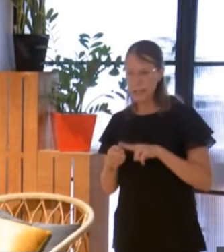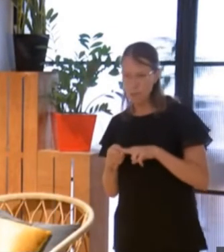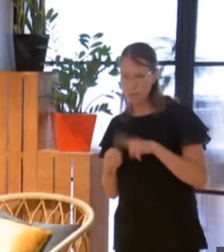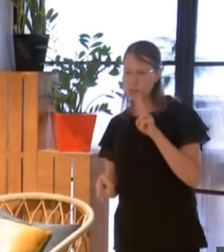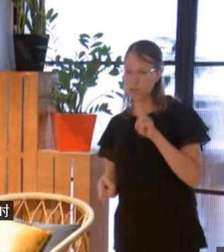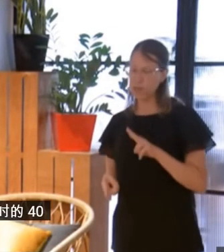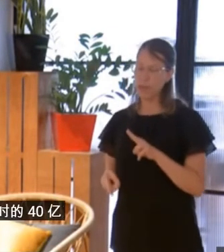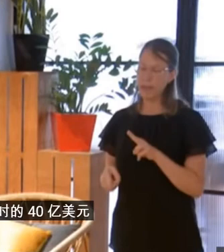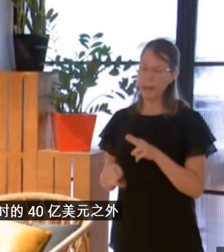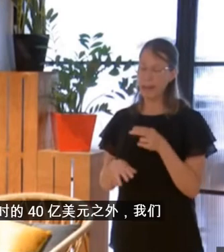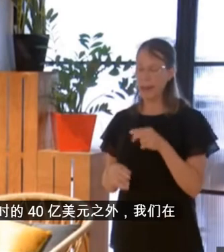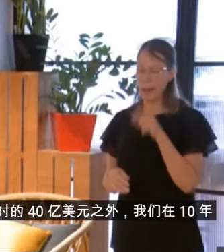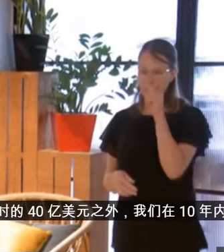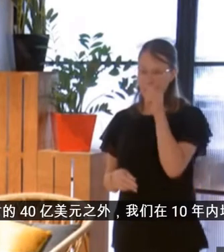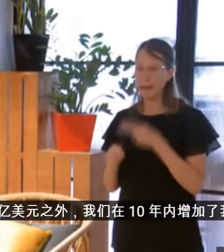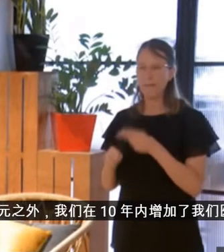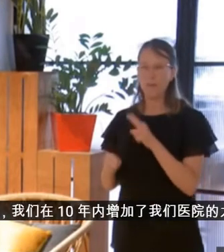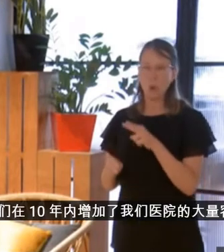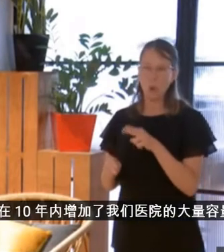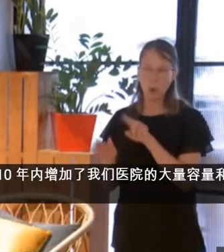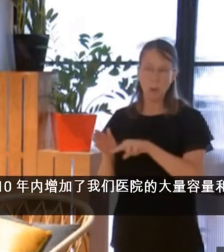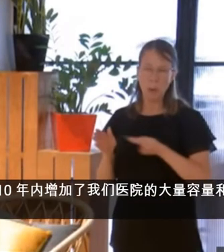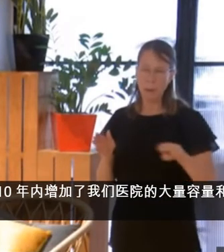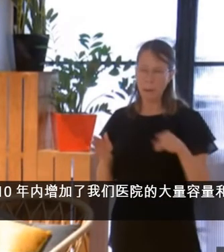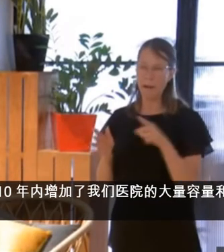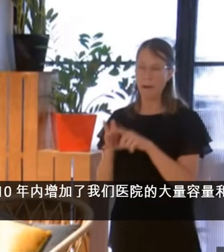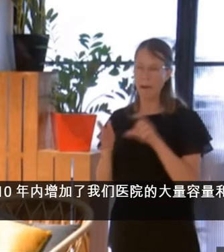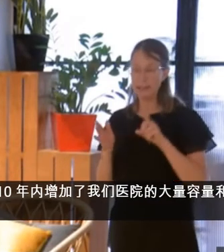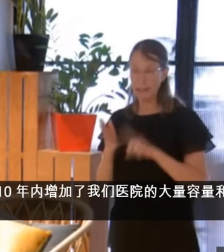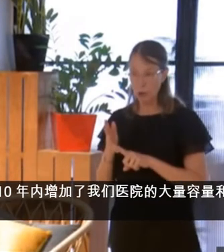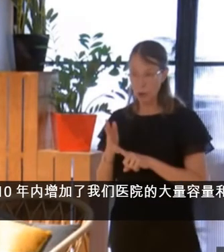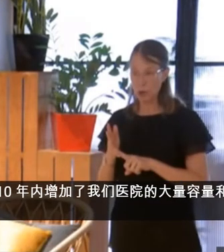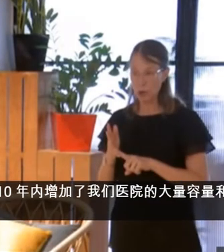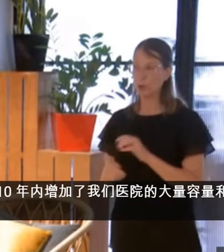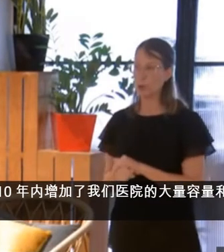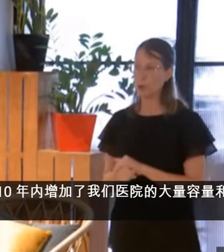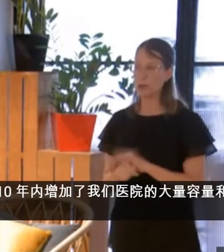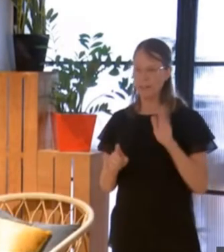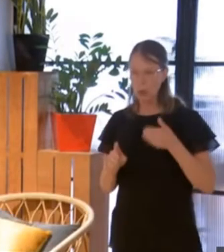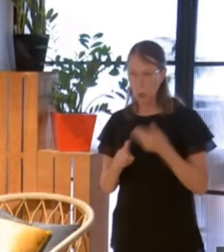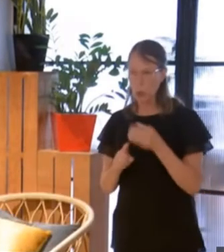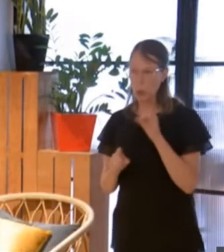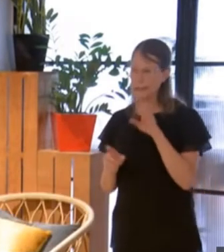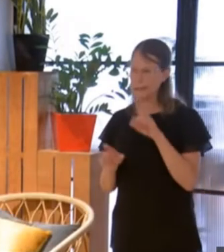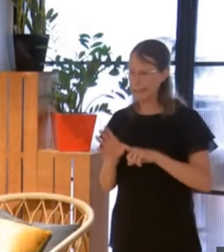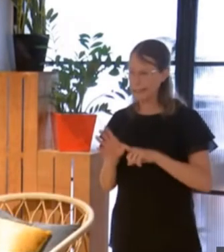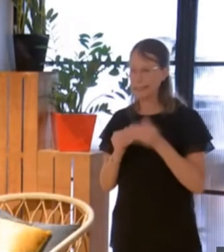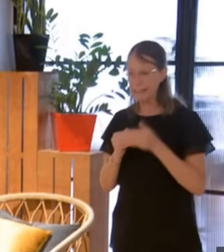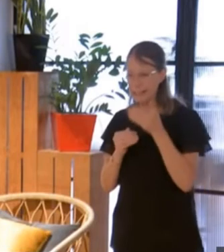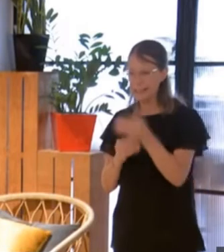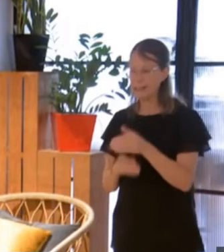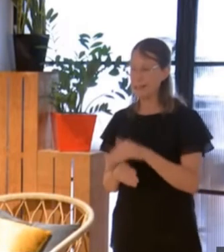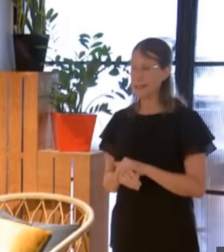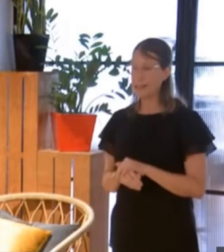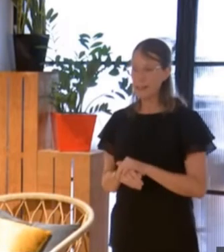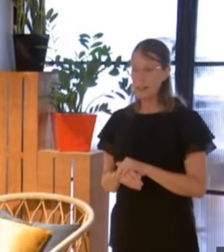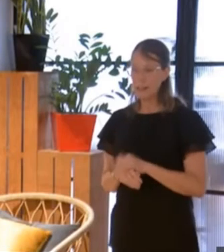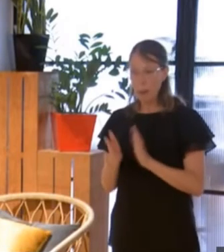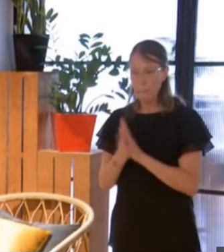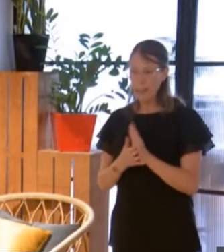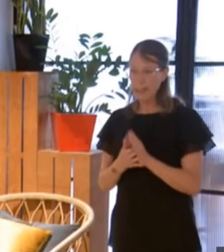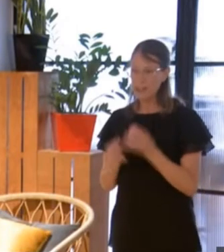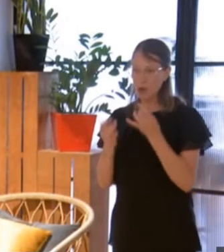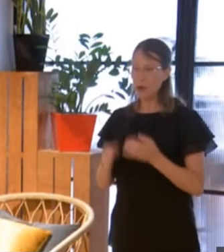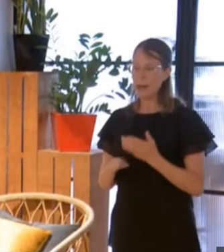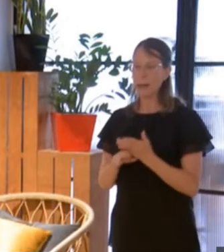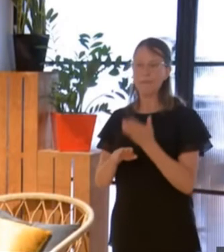and in our ICU capacity over 10 years. In addition to that, $4 billion at the outset of the pandemic that's put us in this